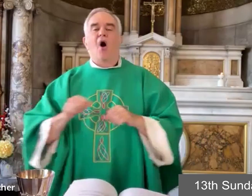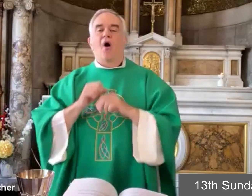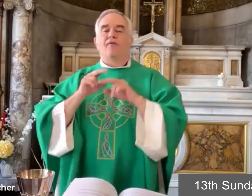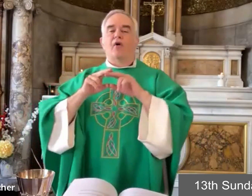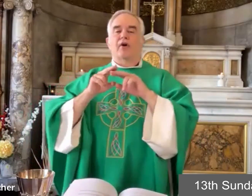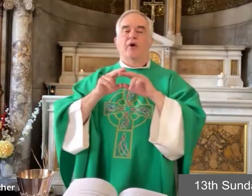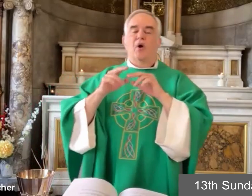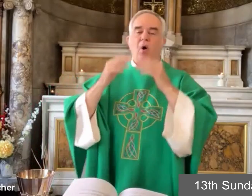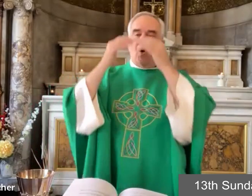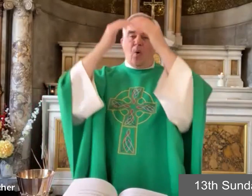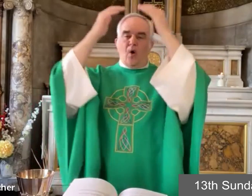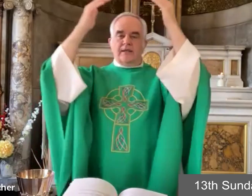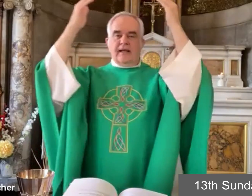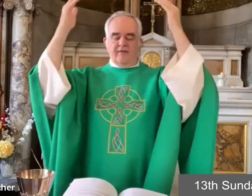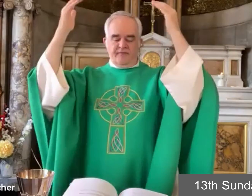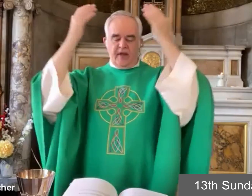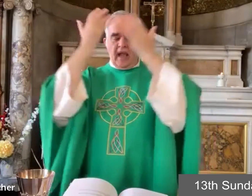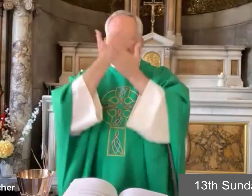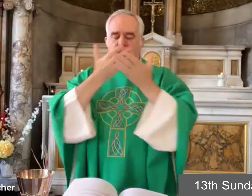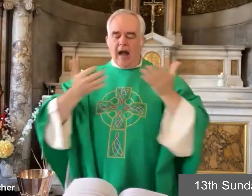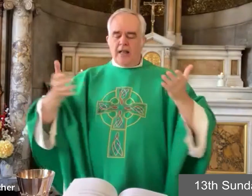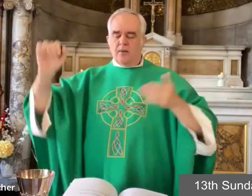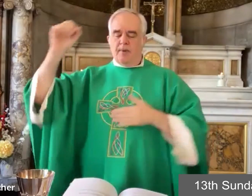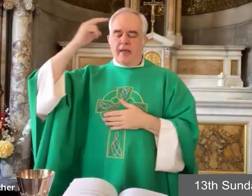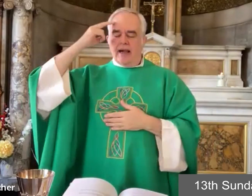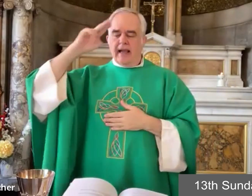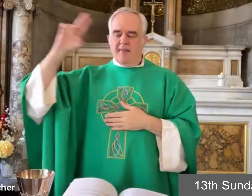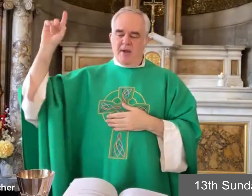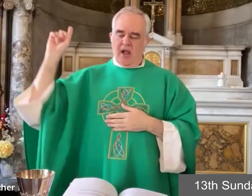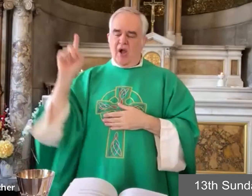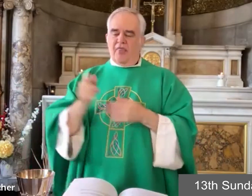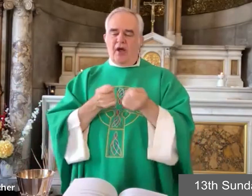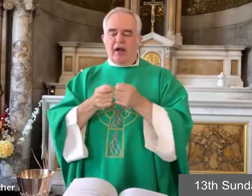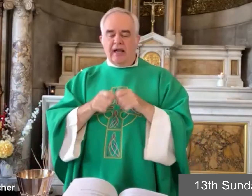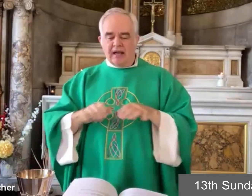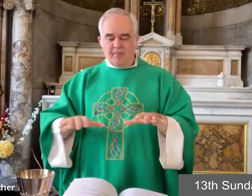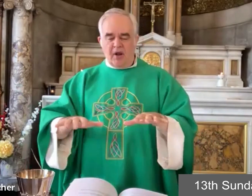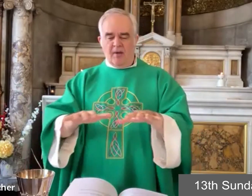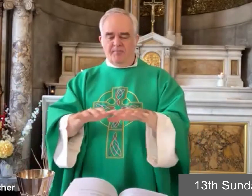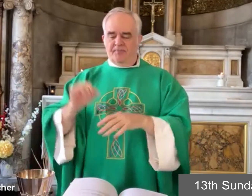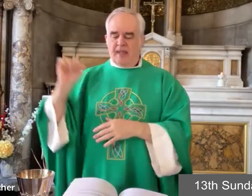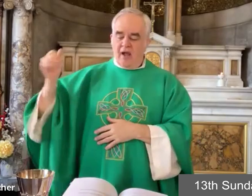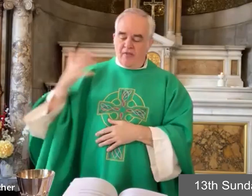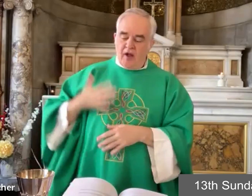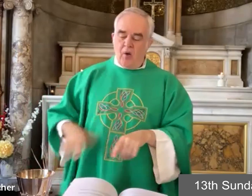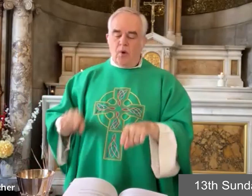Our Father, who art in heaven, hallowed be thy name. Thy kingdom come, thy will